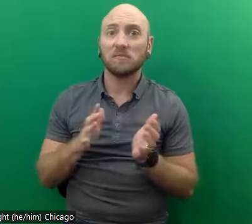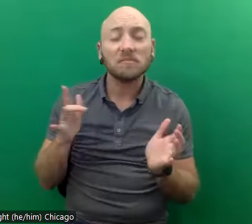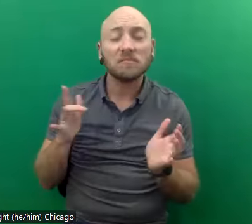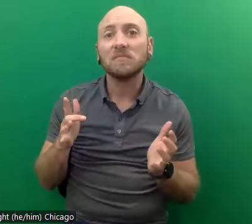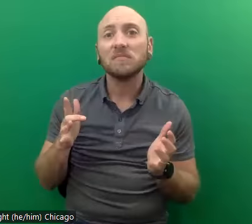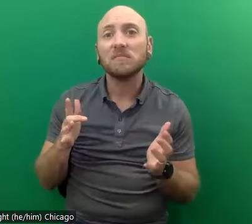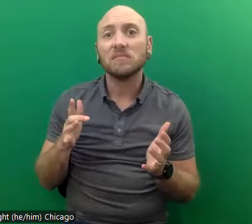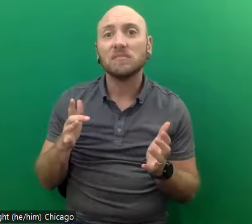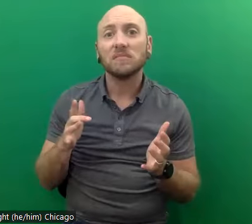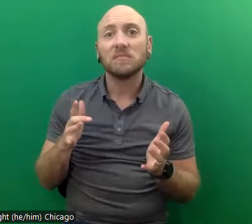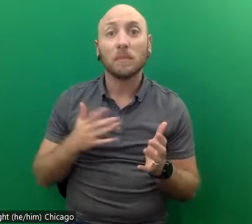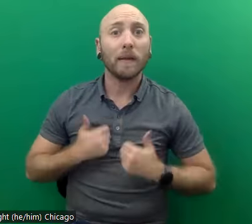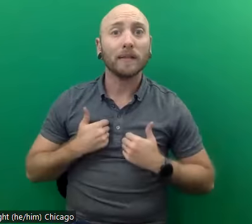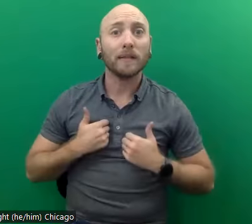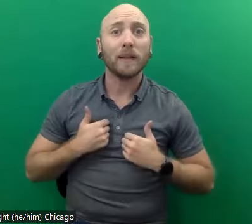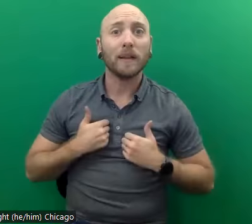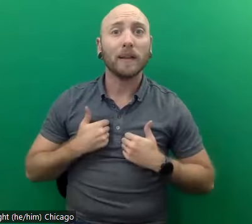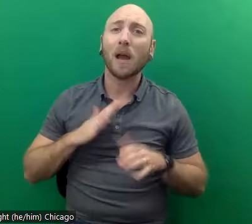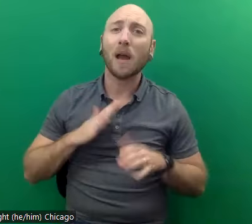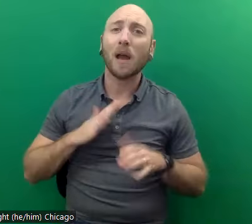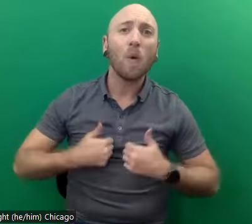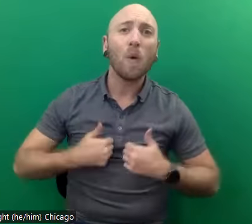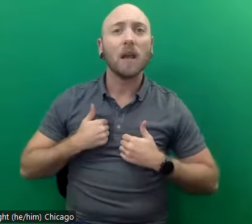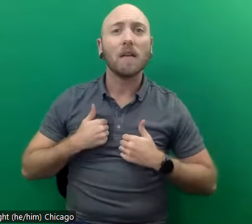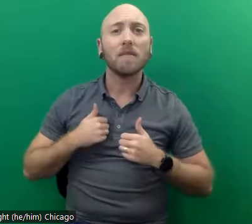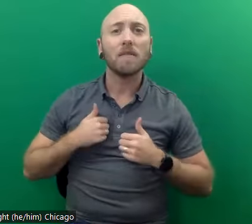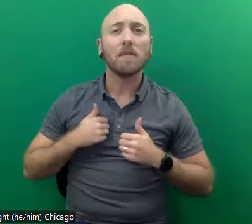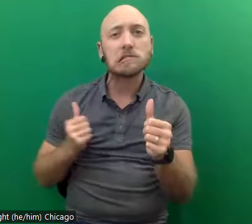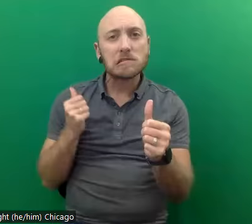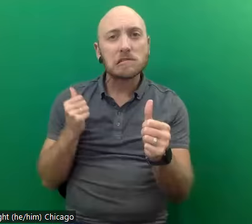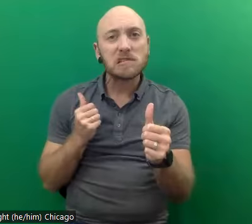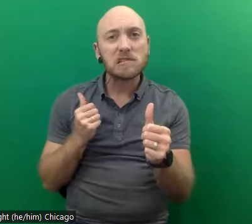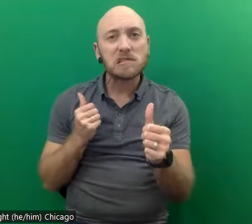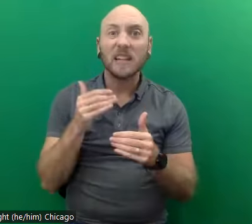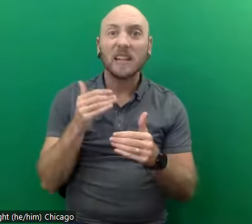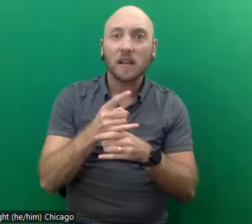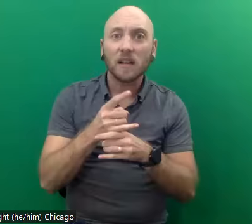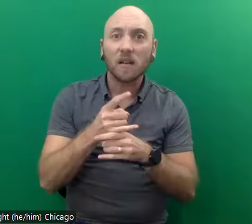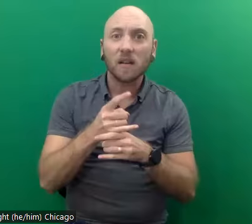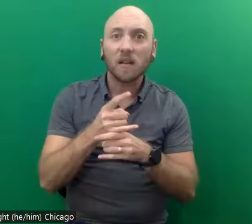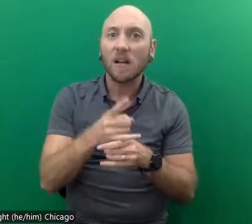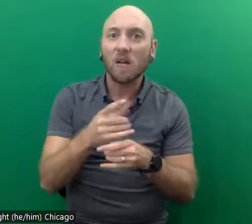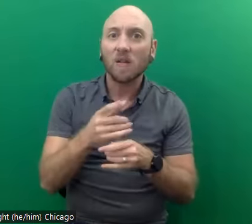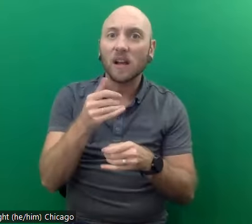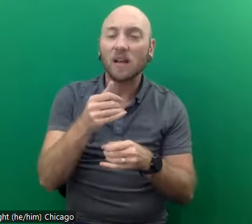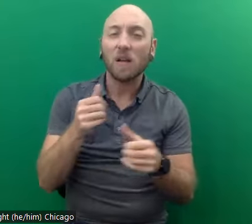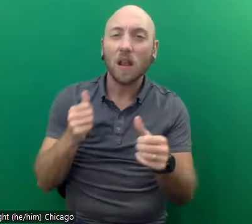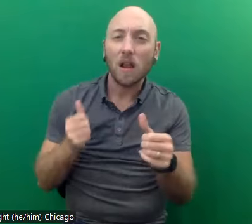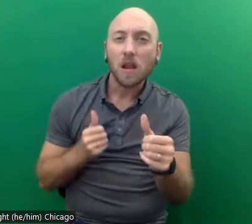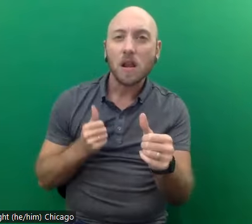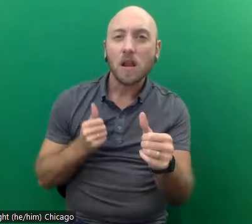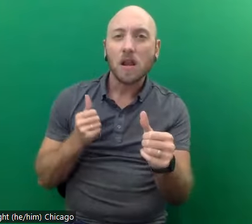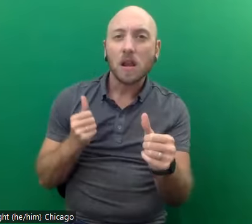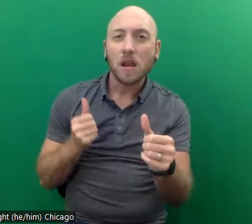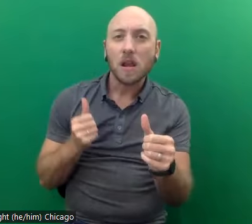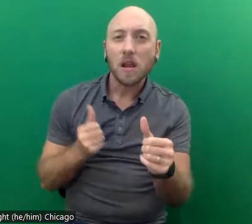of chasing that next drink because I needed that next drink. Because if I didn't have that next drink, I didn't want to